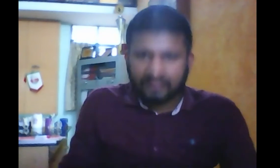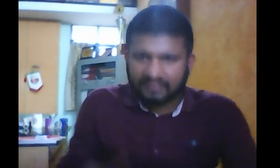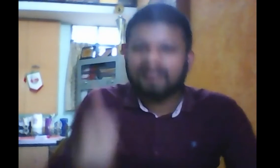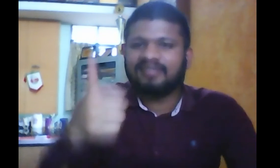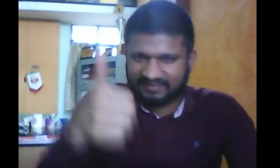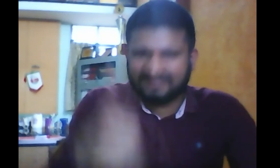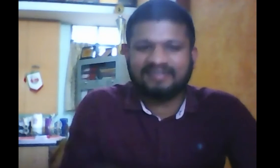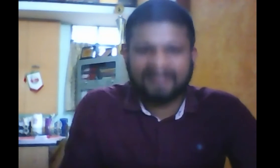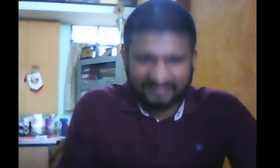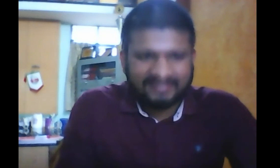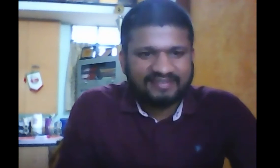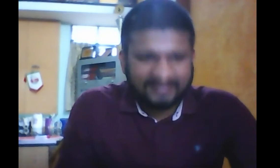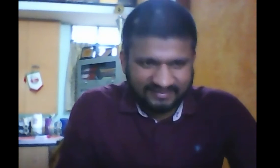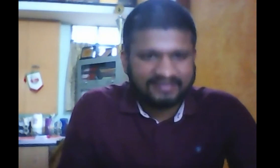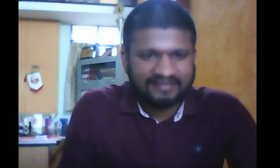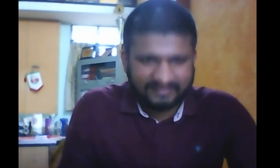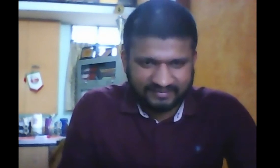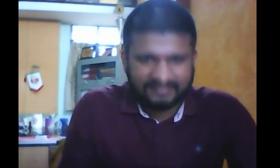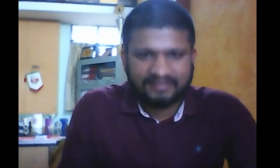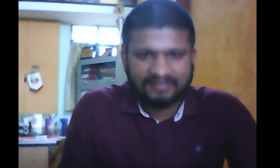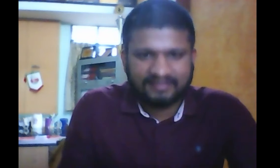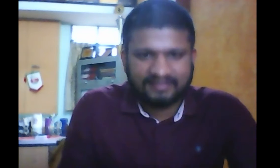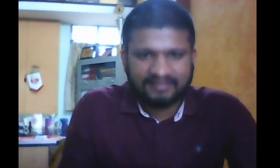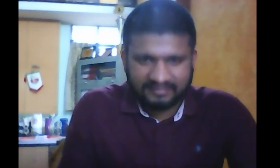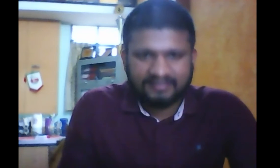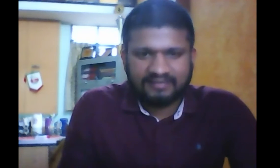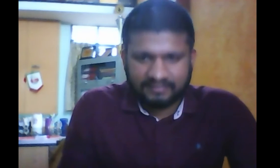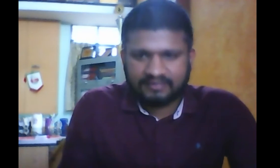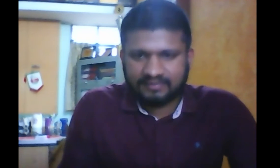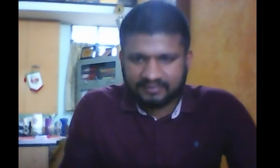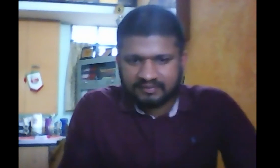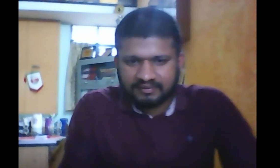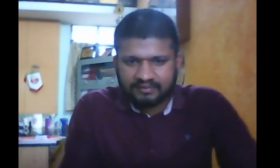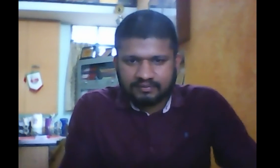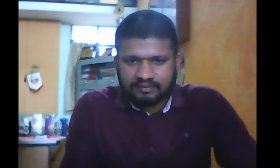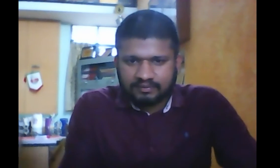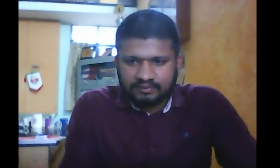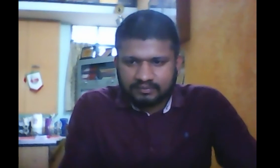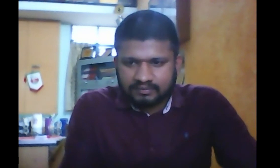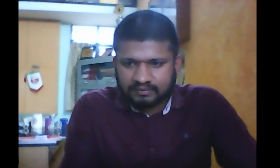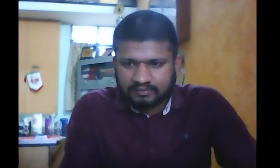And another sign is learn. Very good. Beautiful.